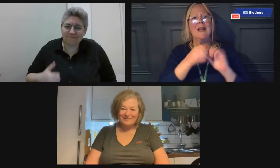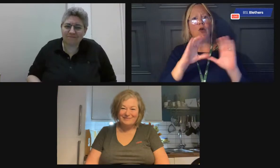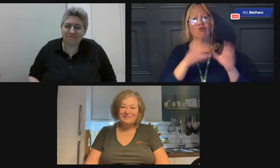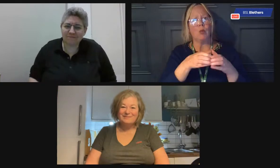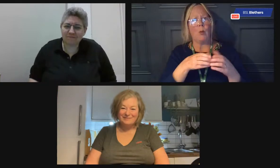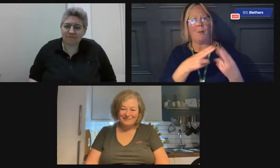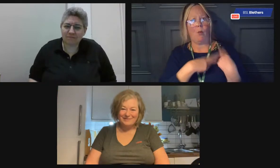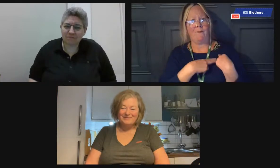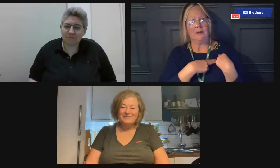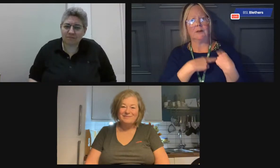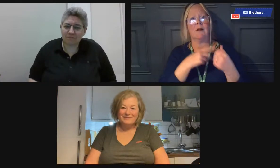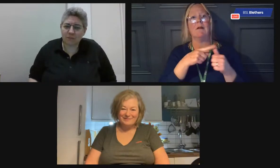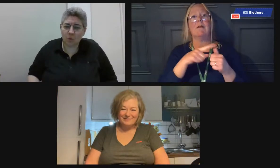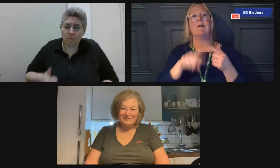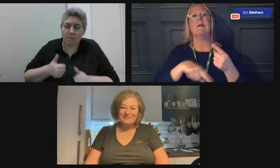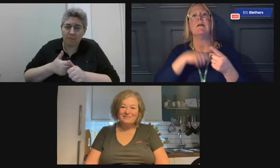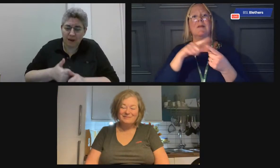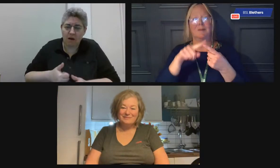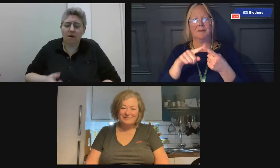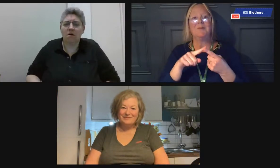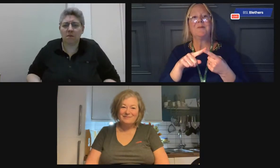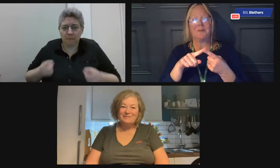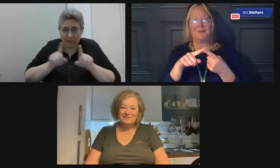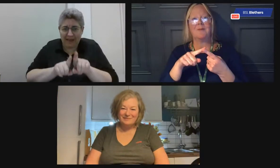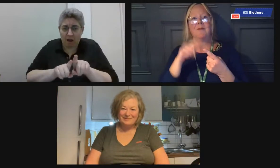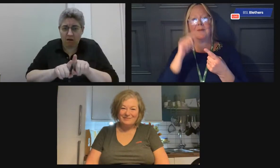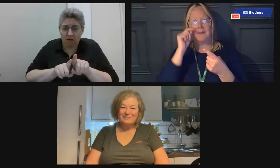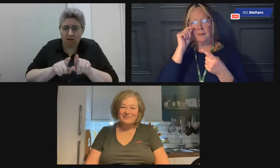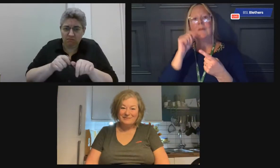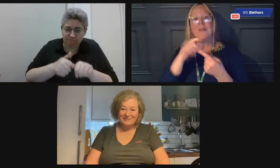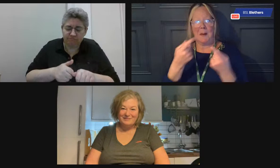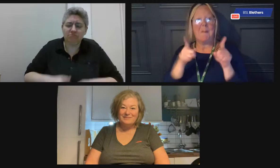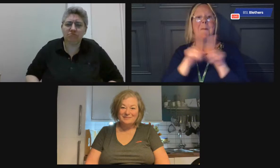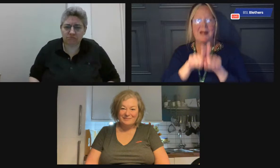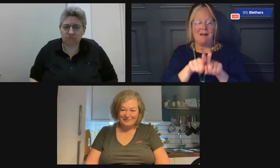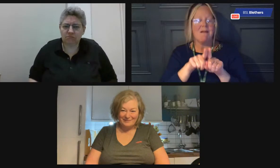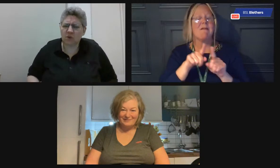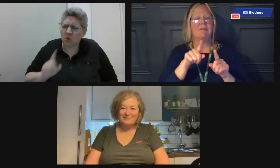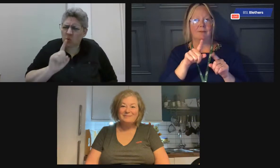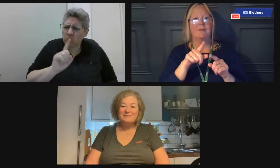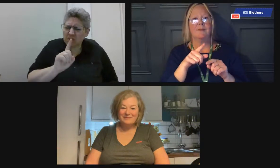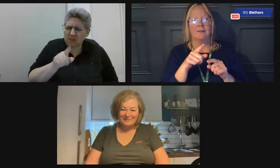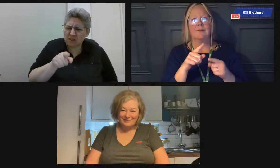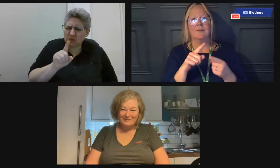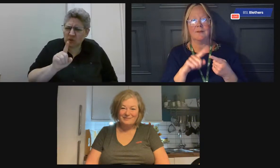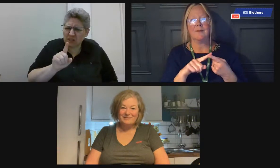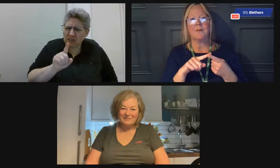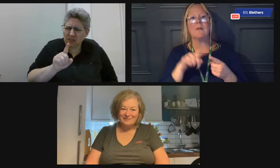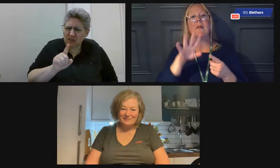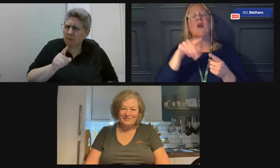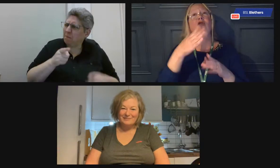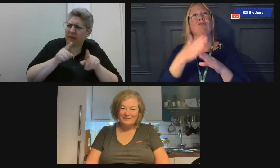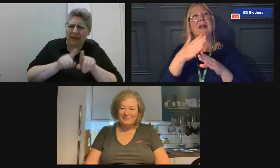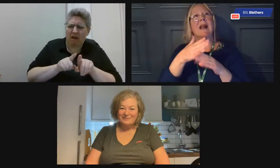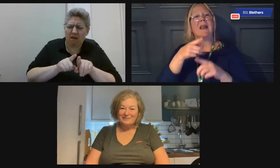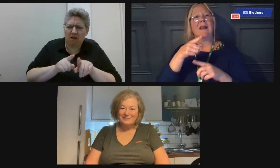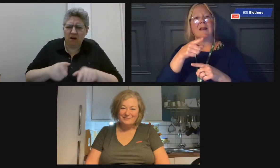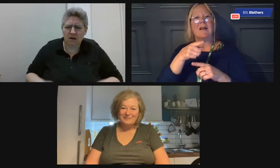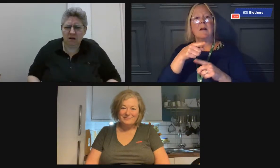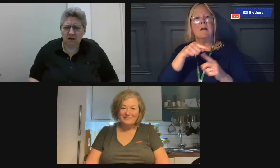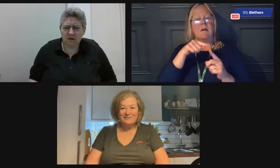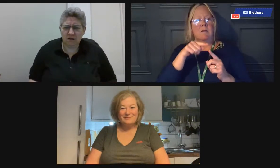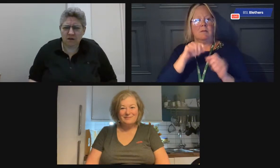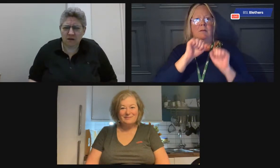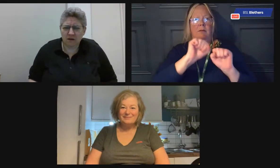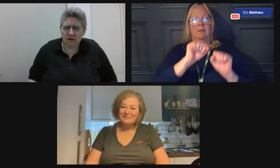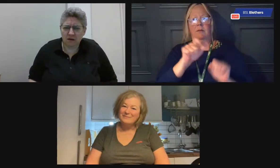Ajed, who's a peer group officer, Okay. Claire Ahmed. So what does that